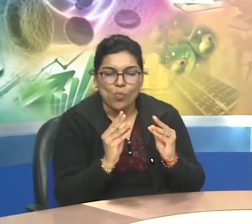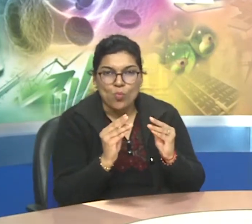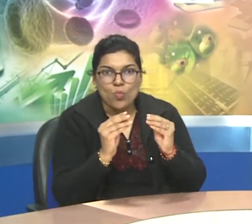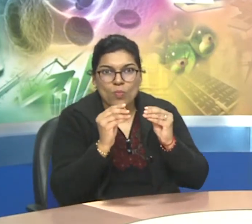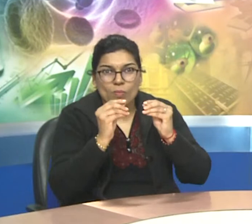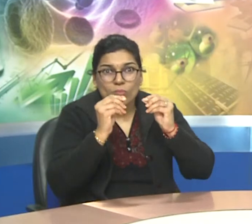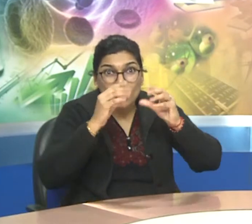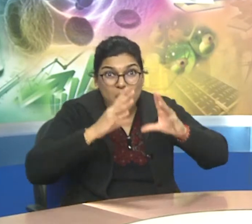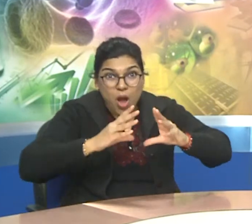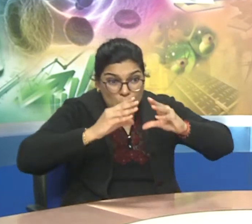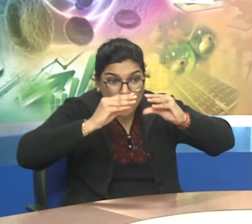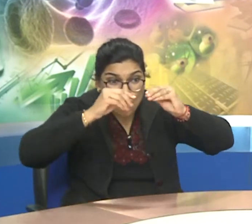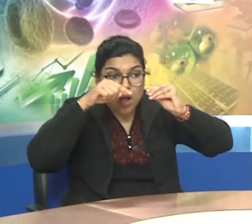any new object.